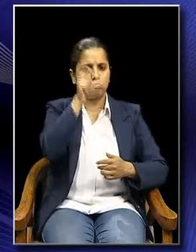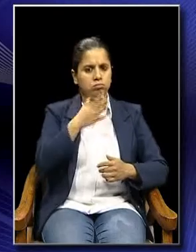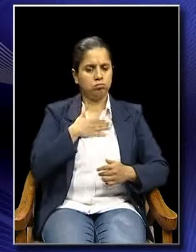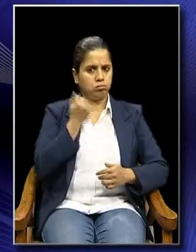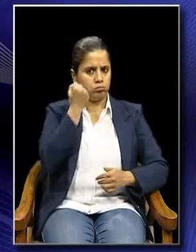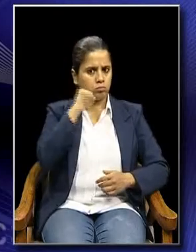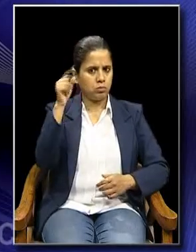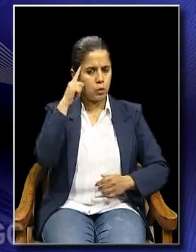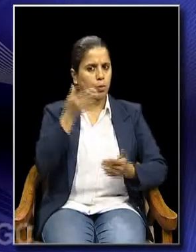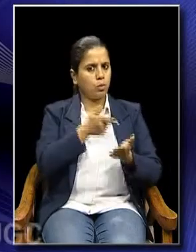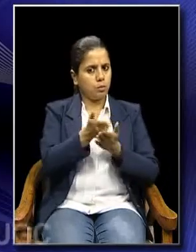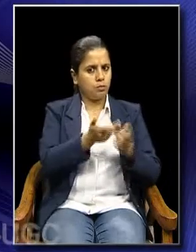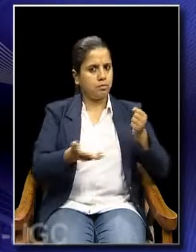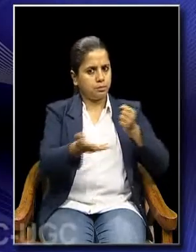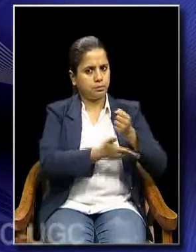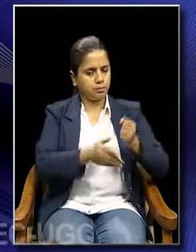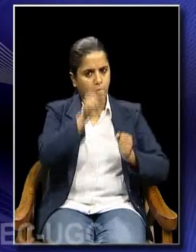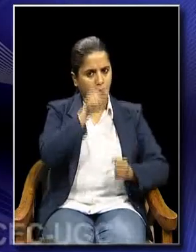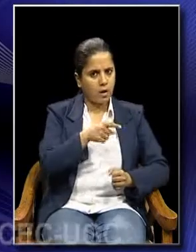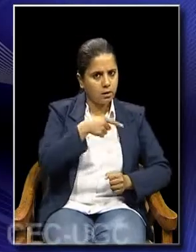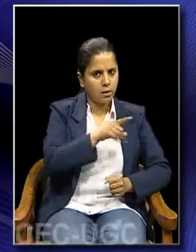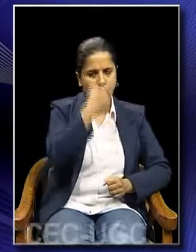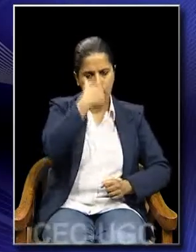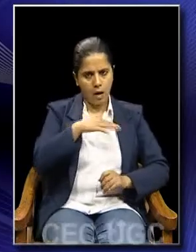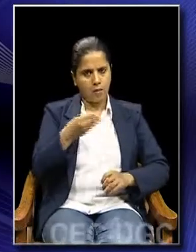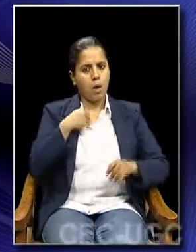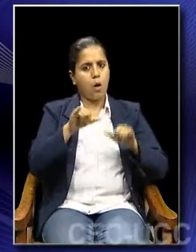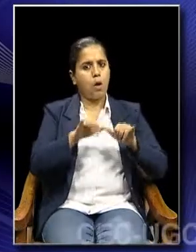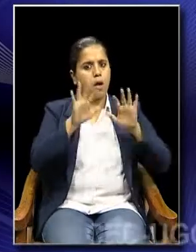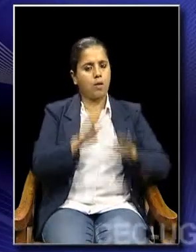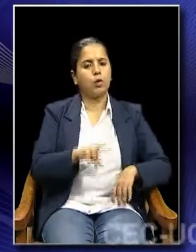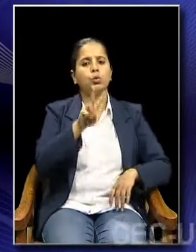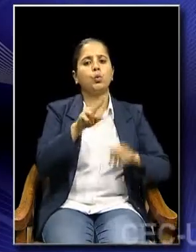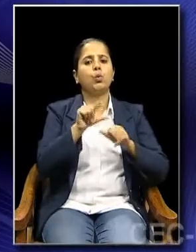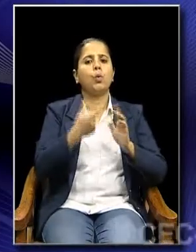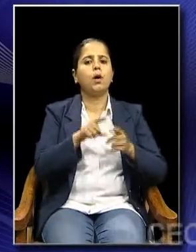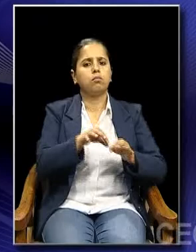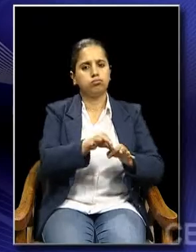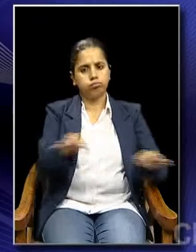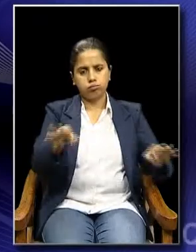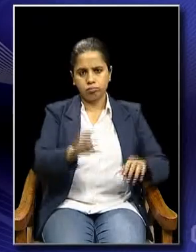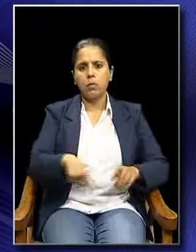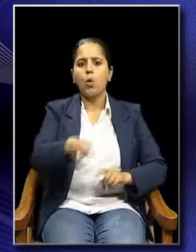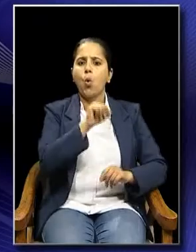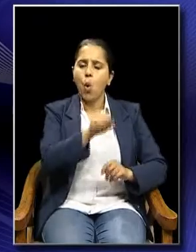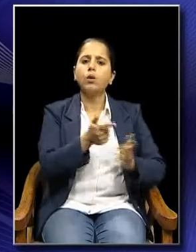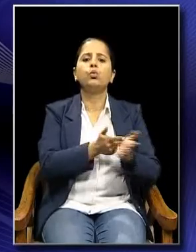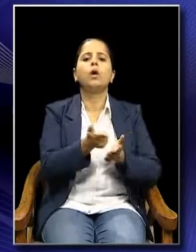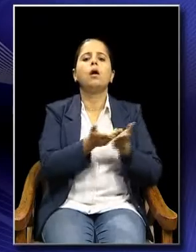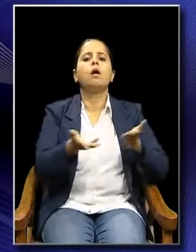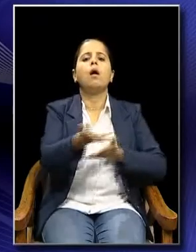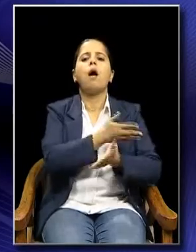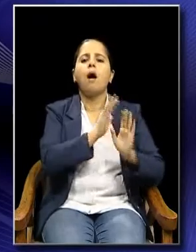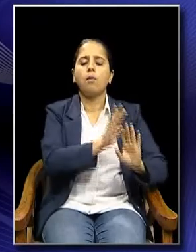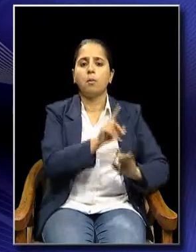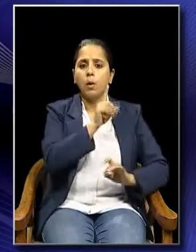is a farmer, who has some kind of a land which was 2 acres of land in his own native village, and he is